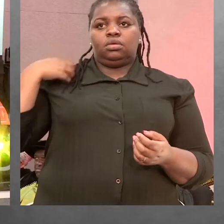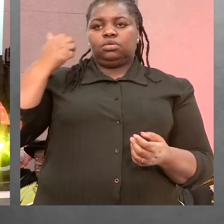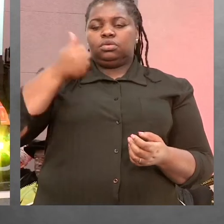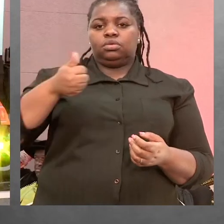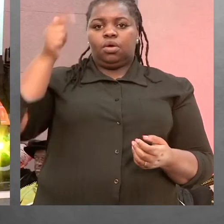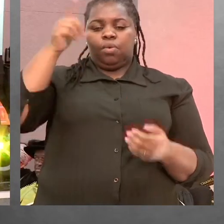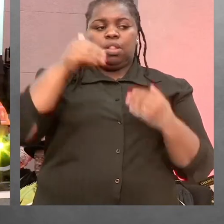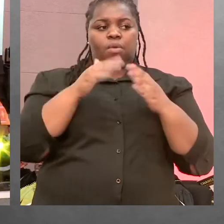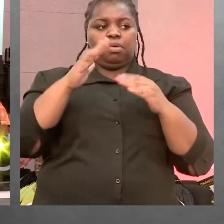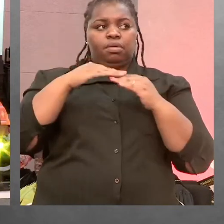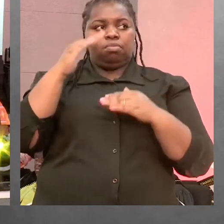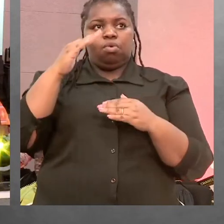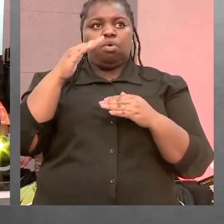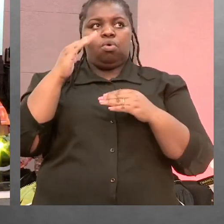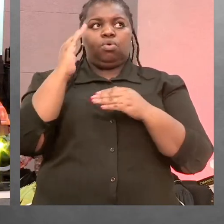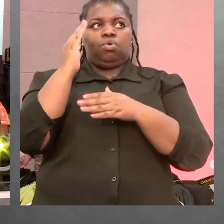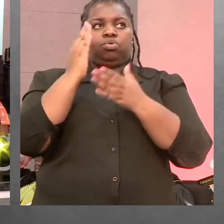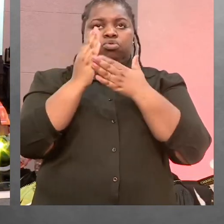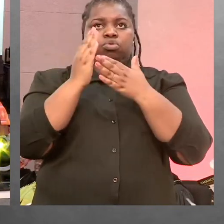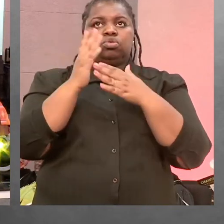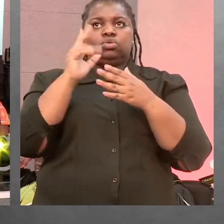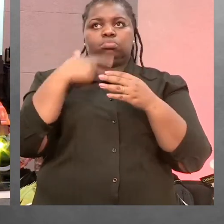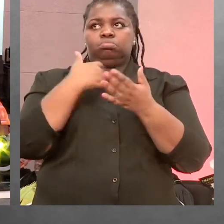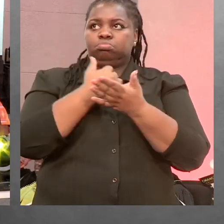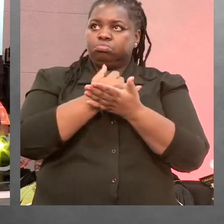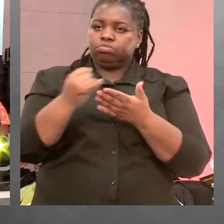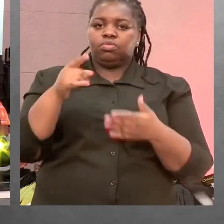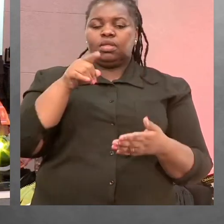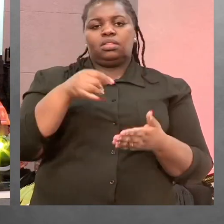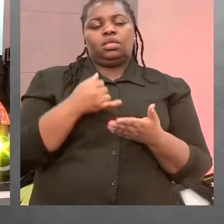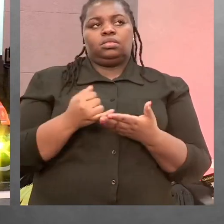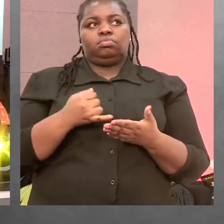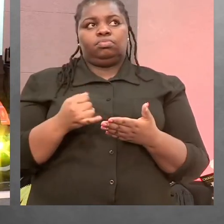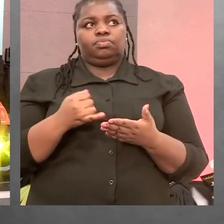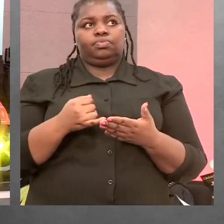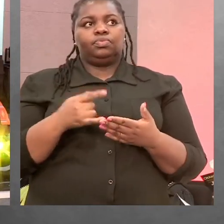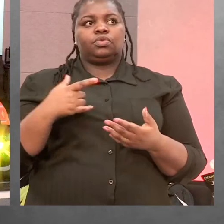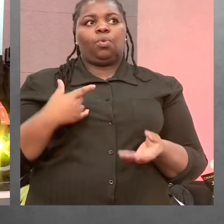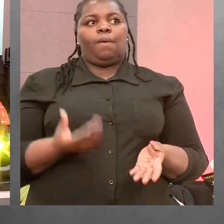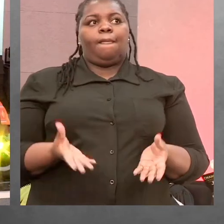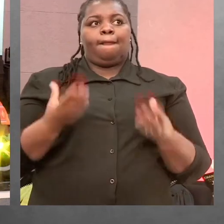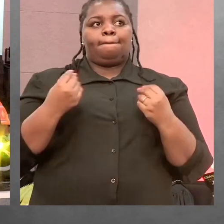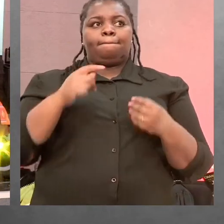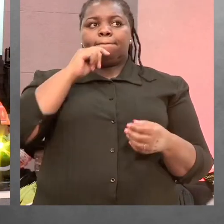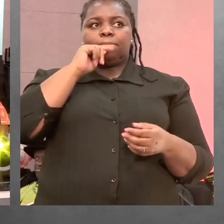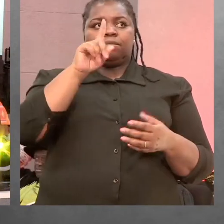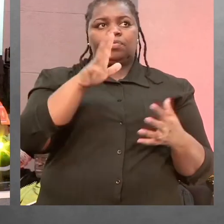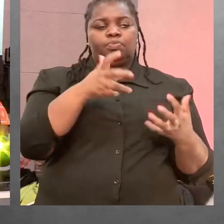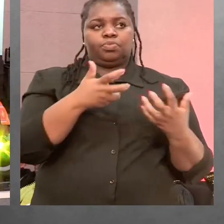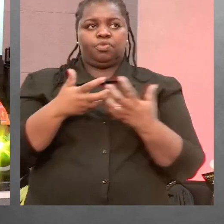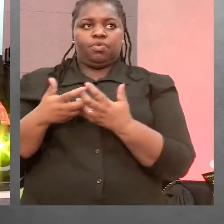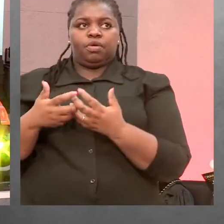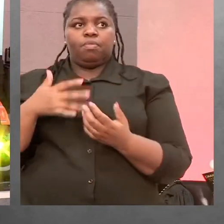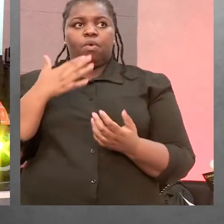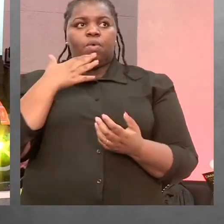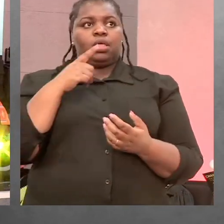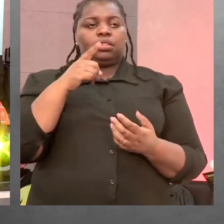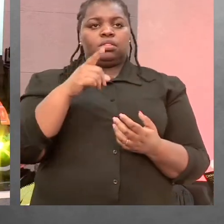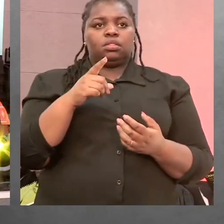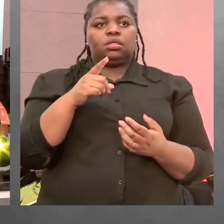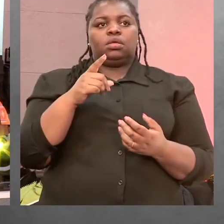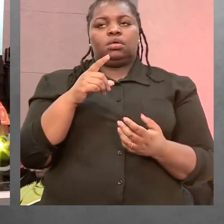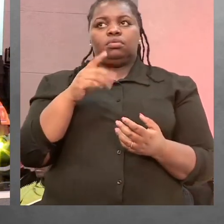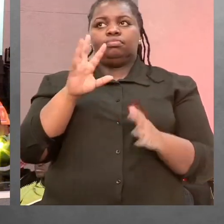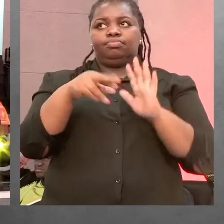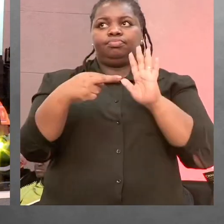many doors and help us clear the debt. We find this quite relevant in terms of what the institution stands for